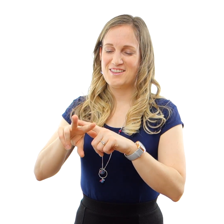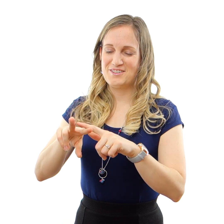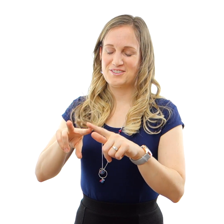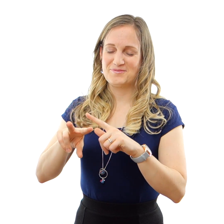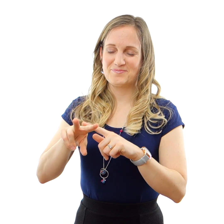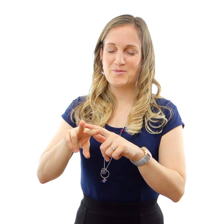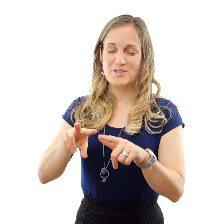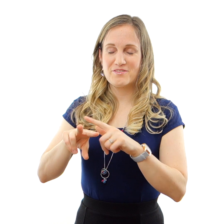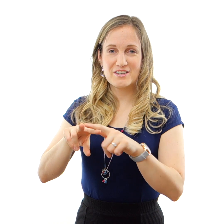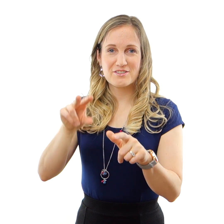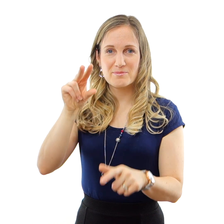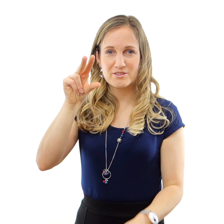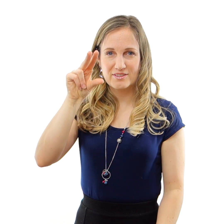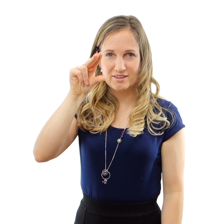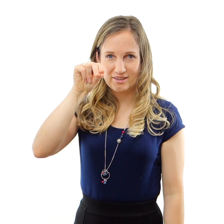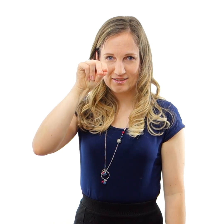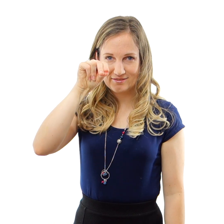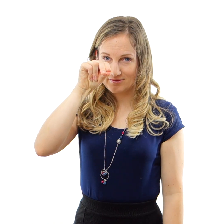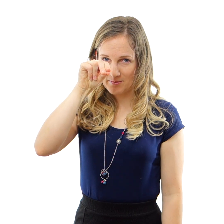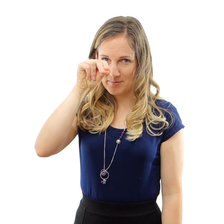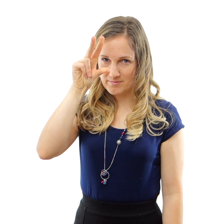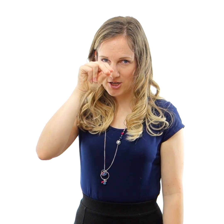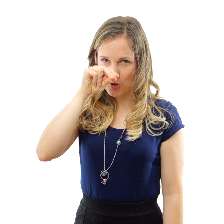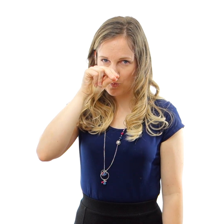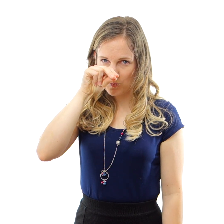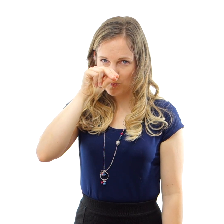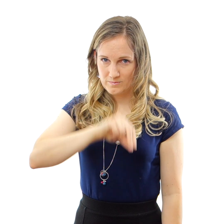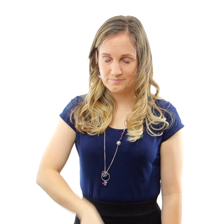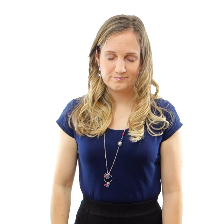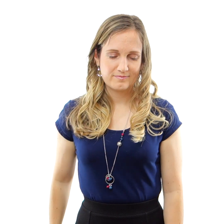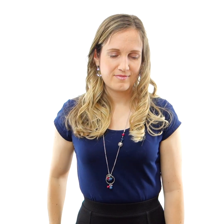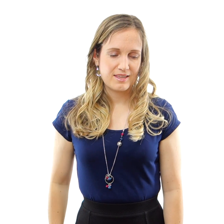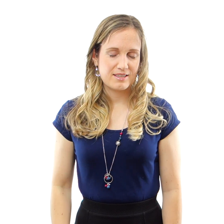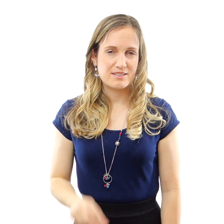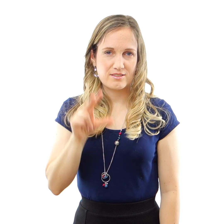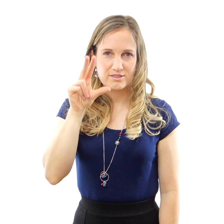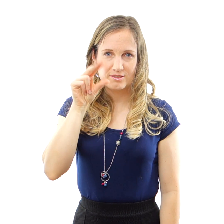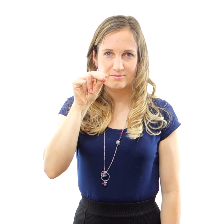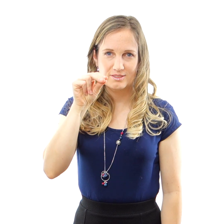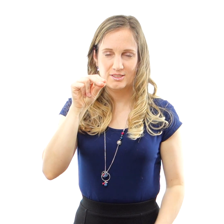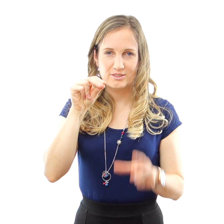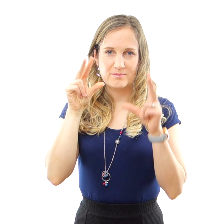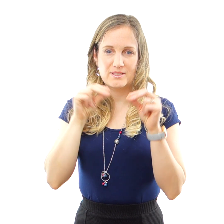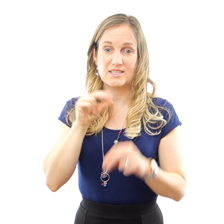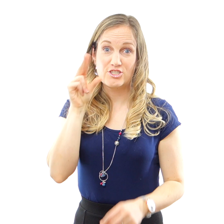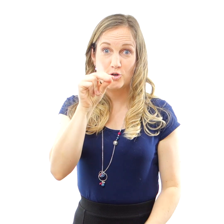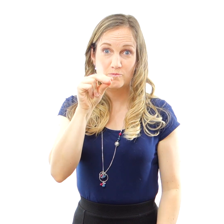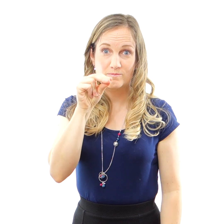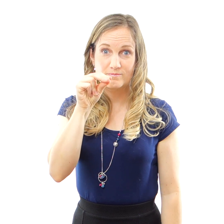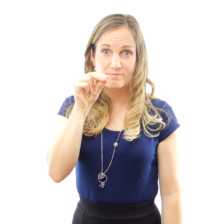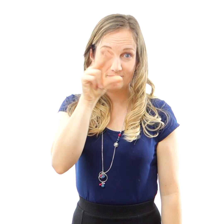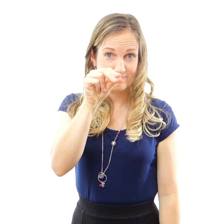your pointer finger and your middle finger come up. No. It's also, good to be like, no.